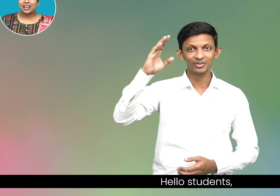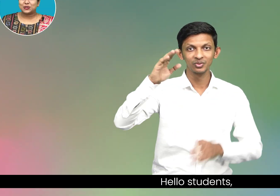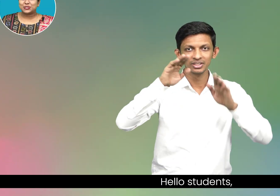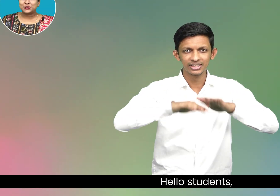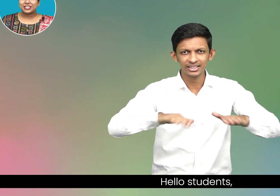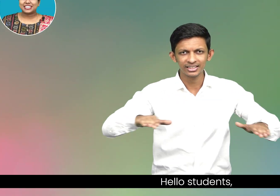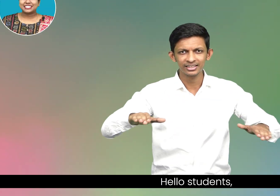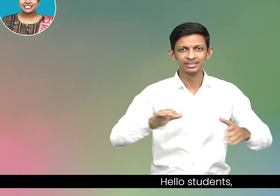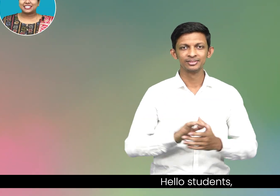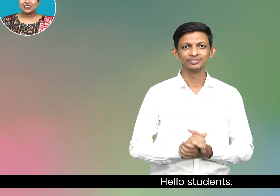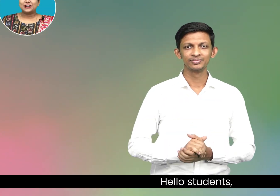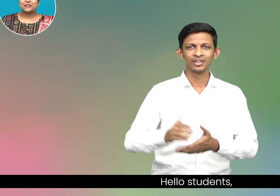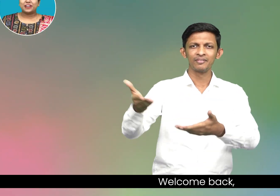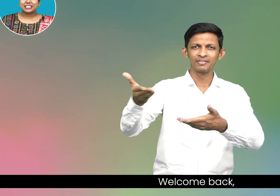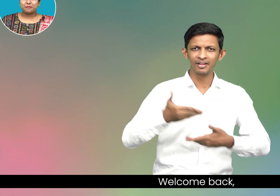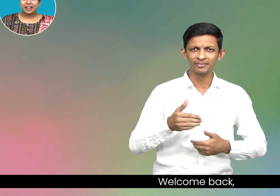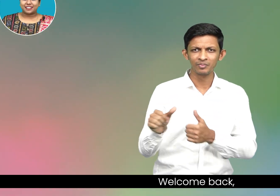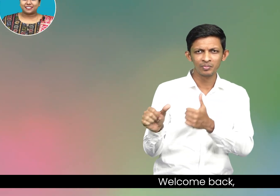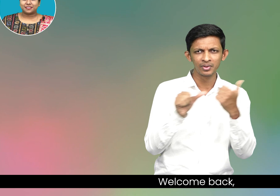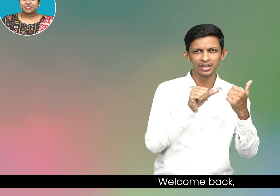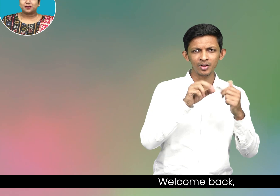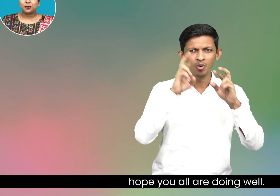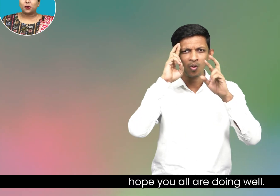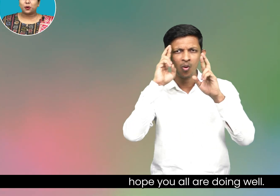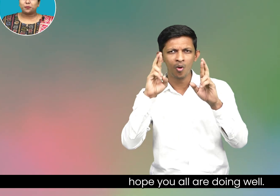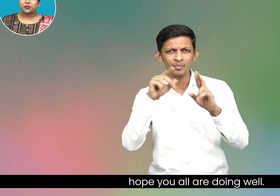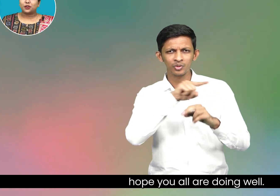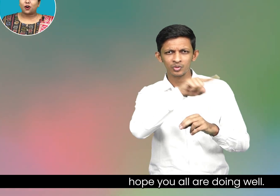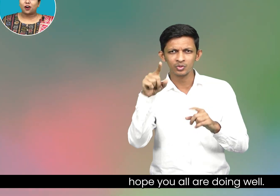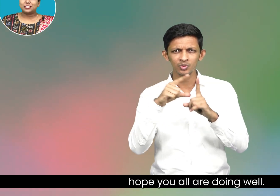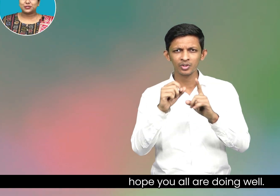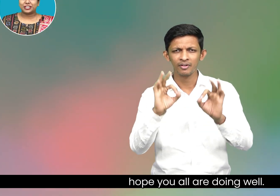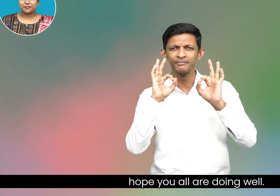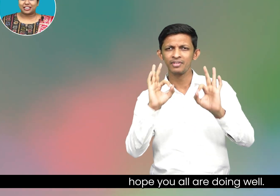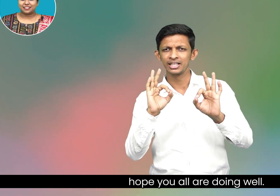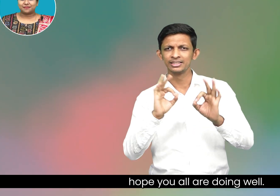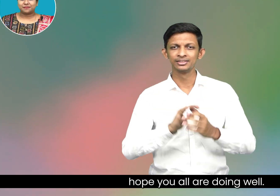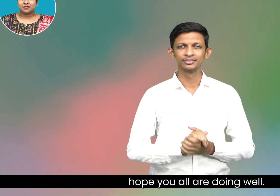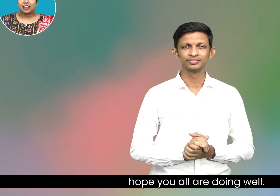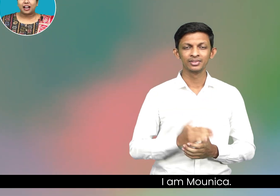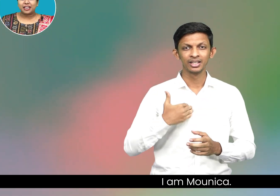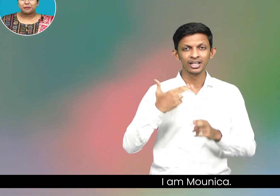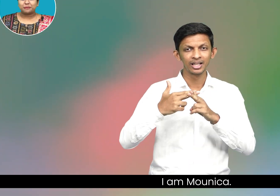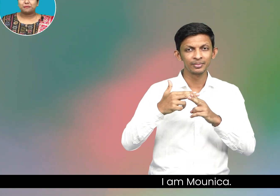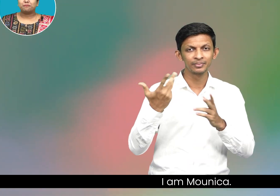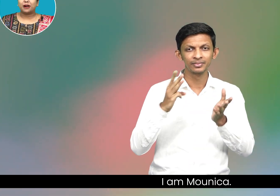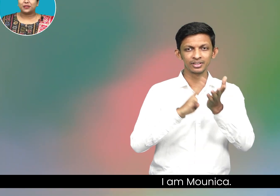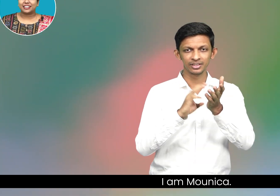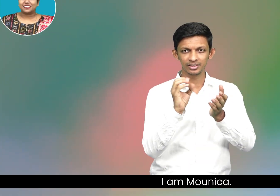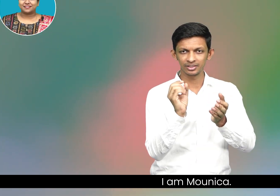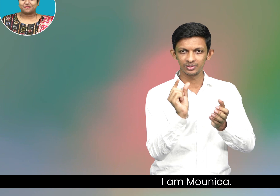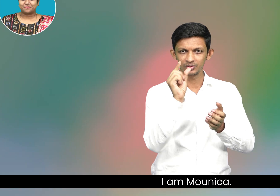Hello students, welcome back. Hope you are all doing well. I am